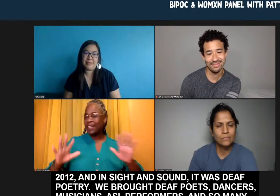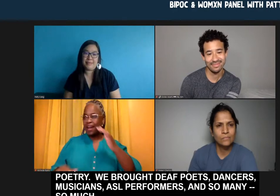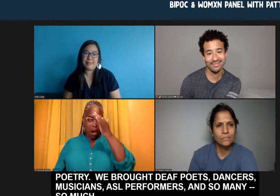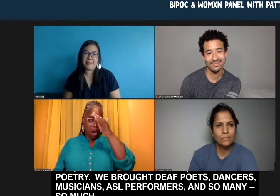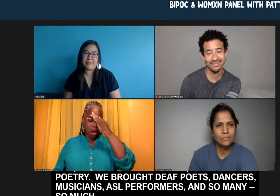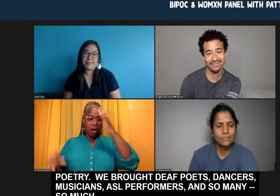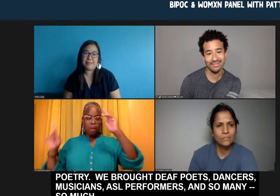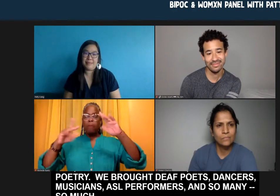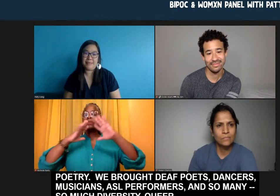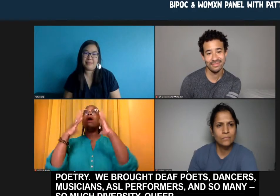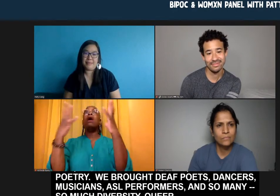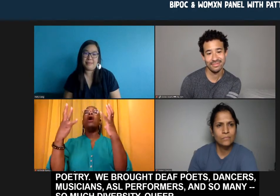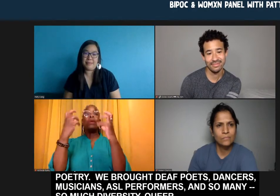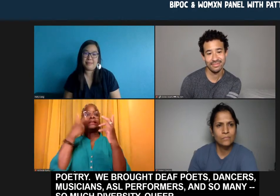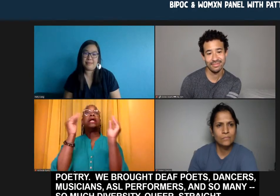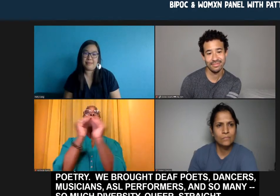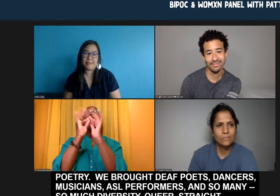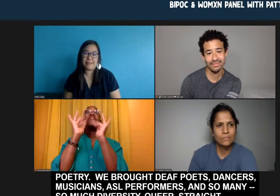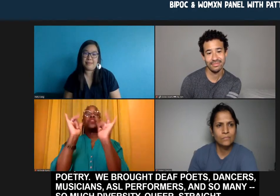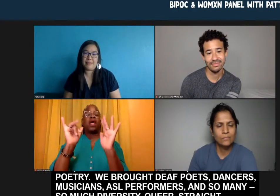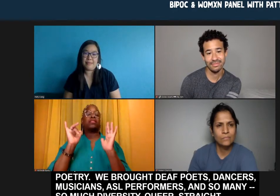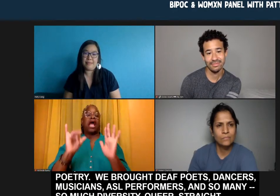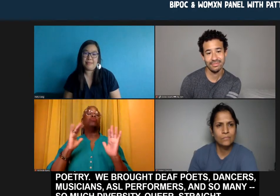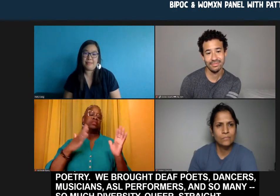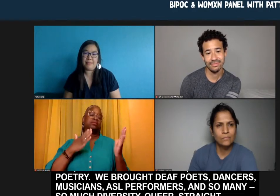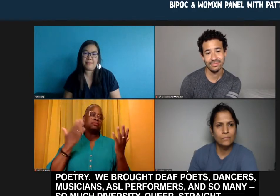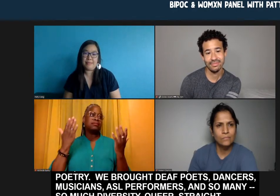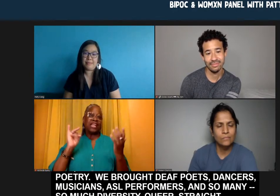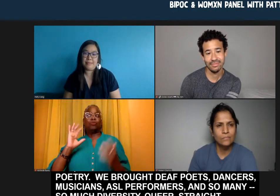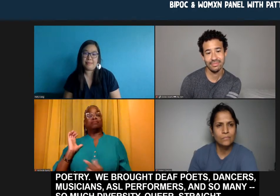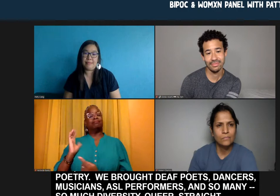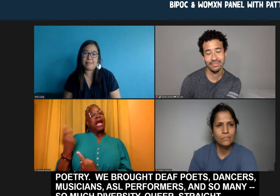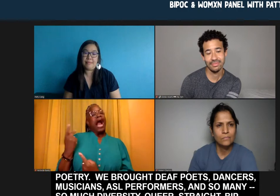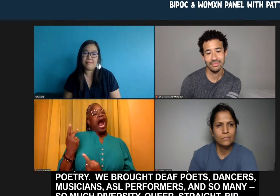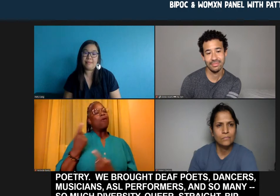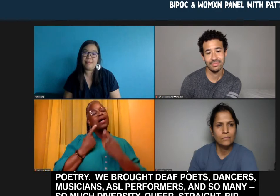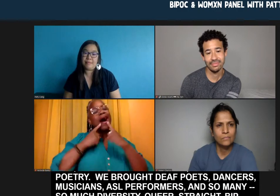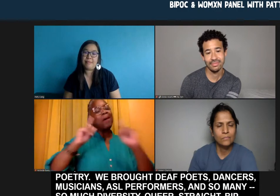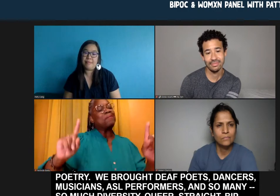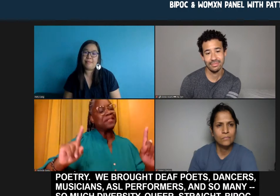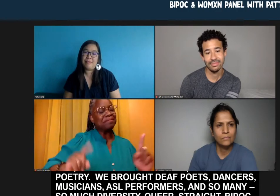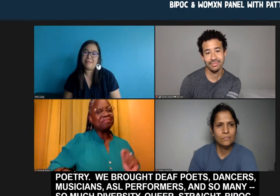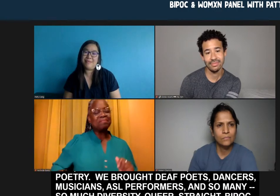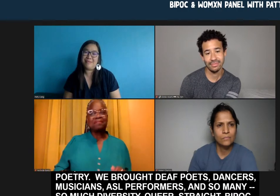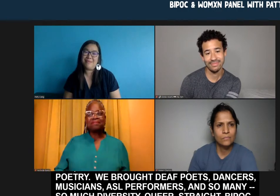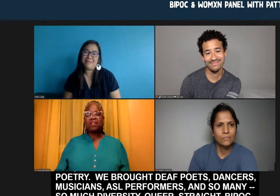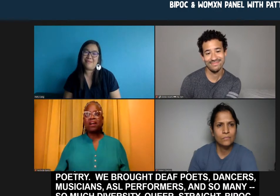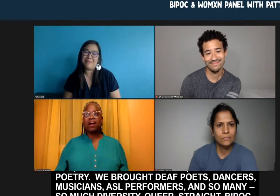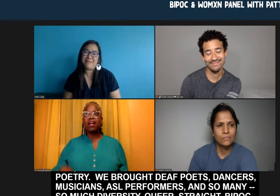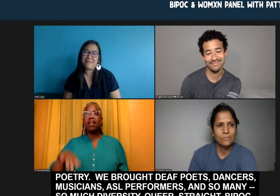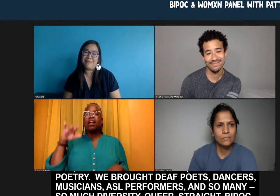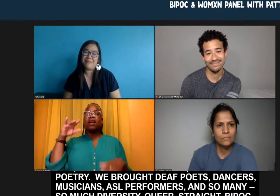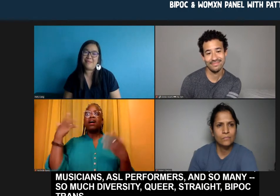BIPOC, trans, you name it. And we need to see more of that. And that was our accomplishment, Richard and I.